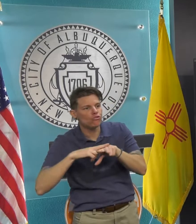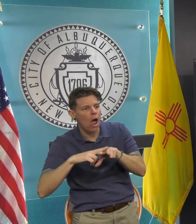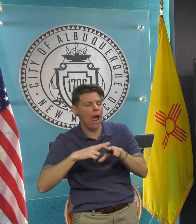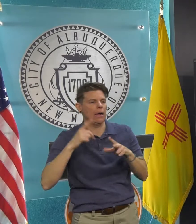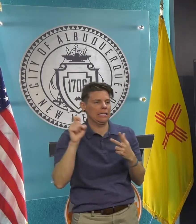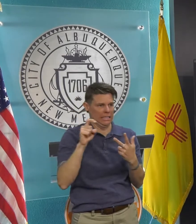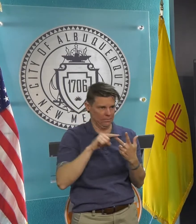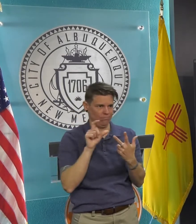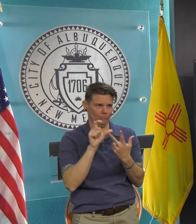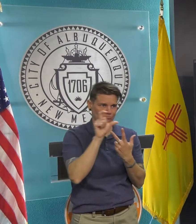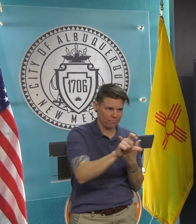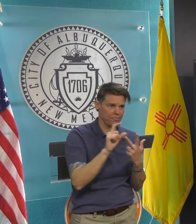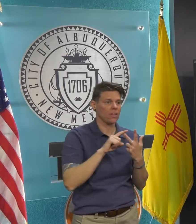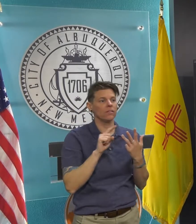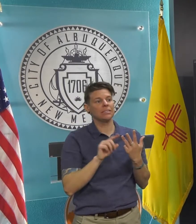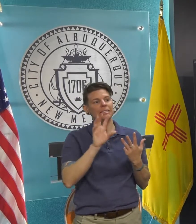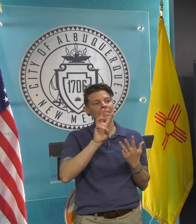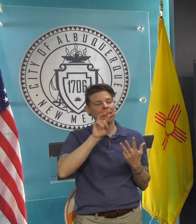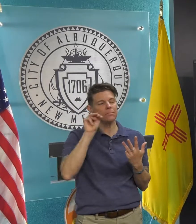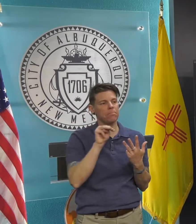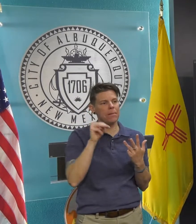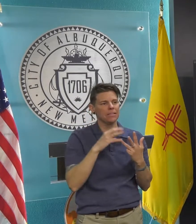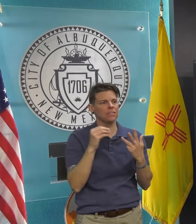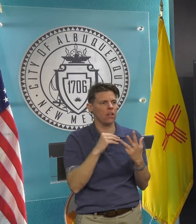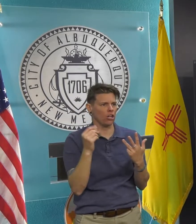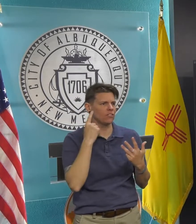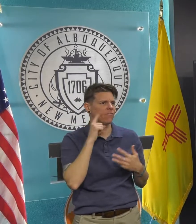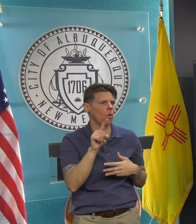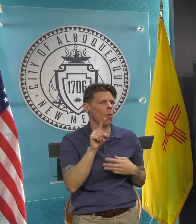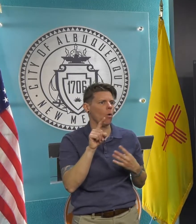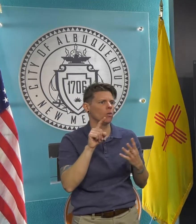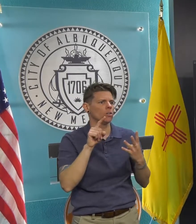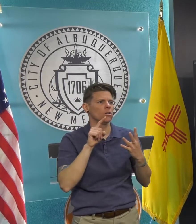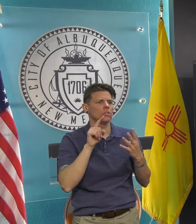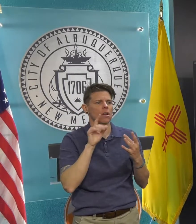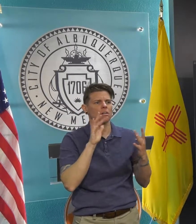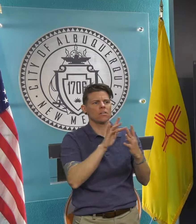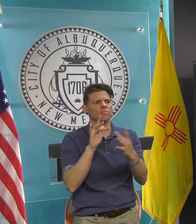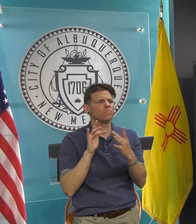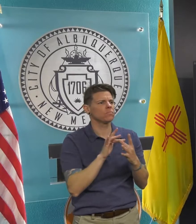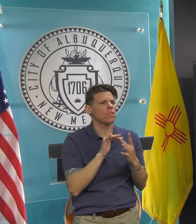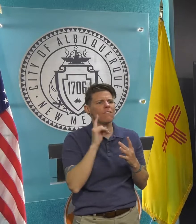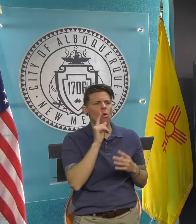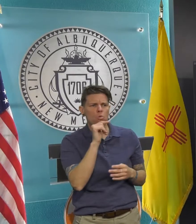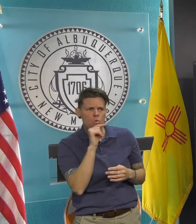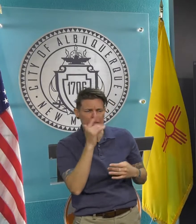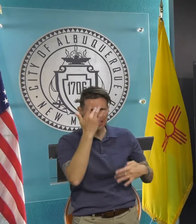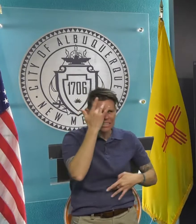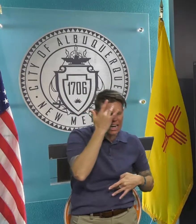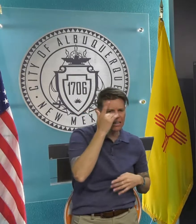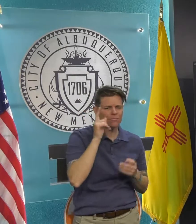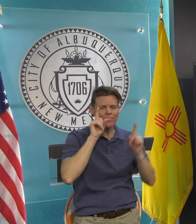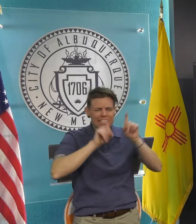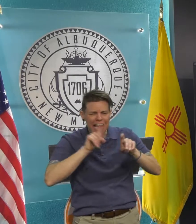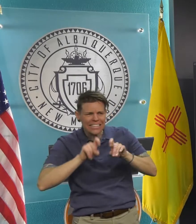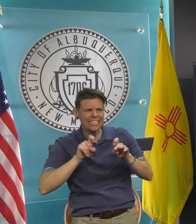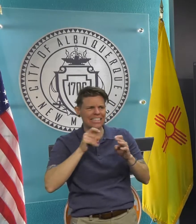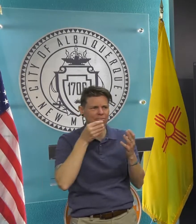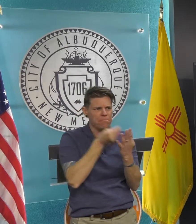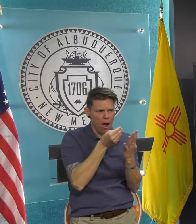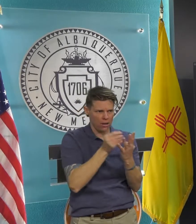for contact tracing and testing statewide. That is one of the most important aspects of this whole